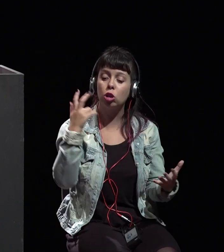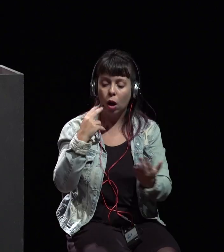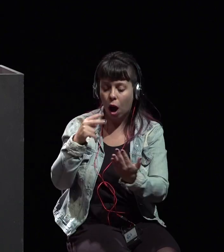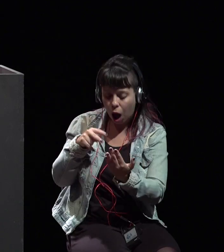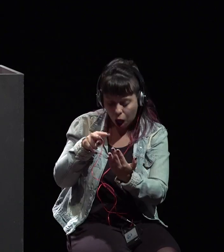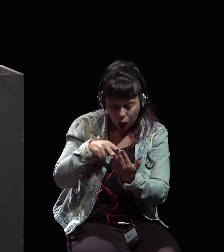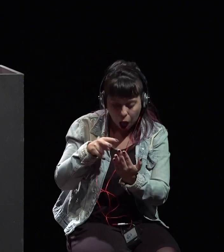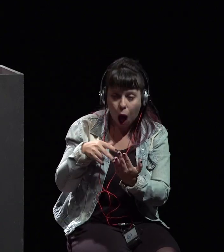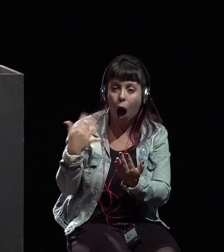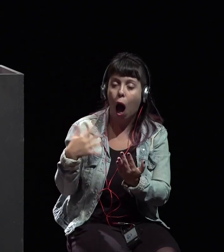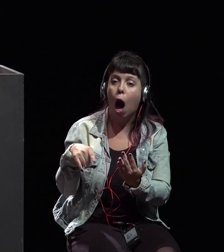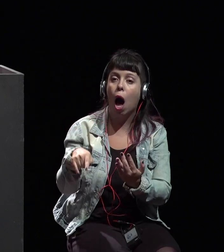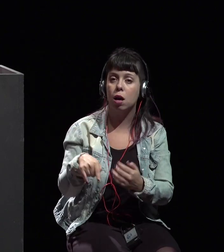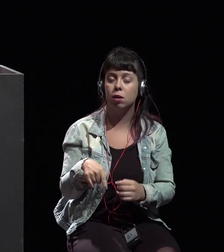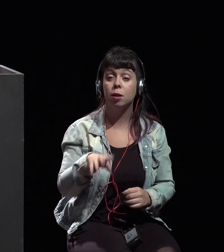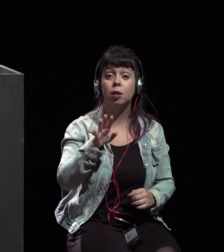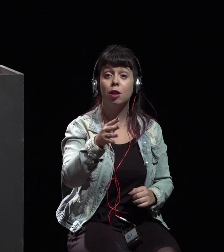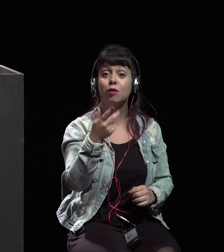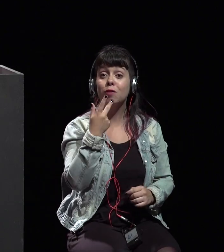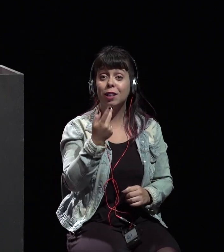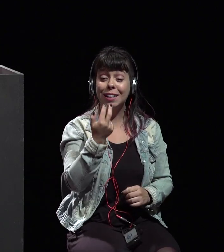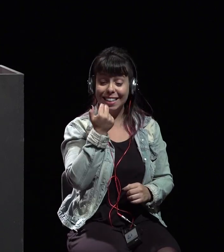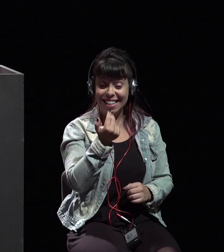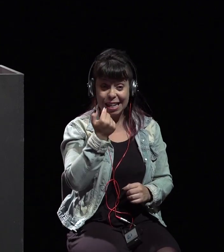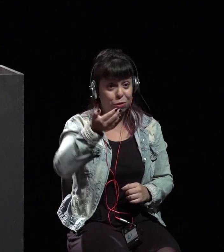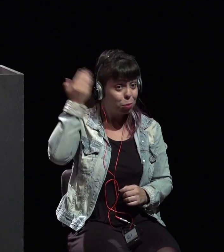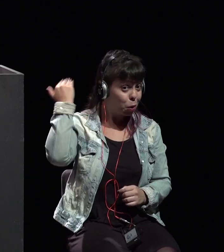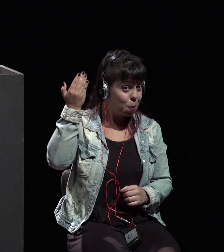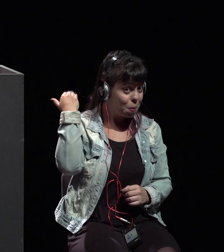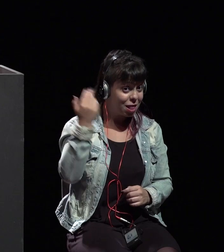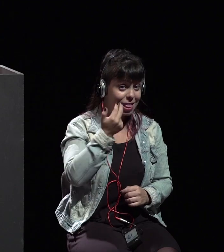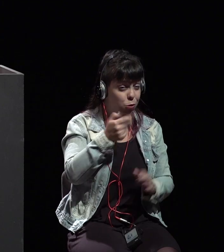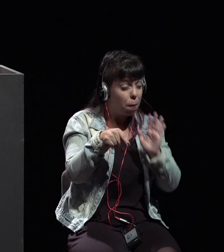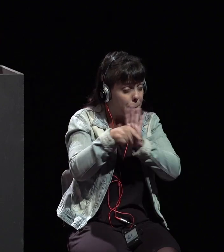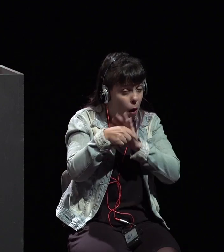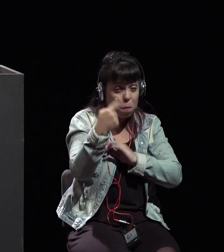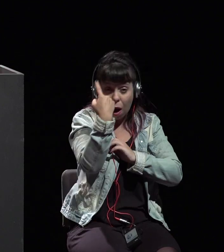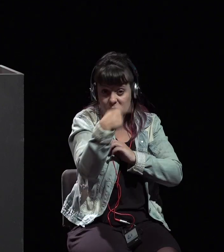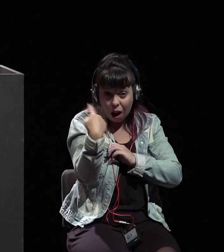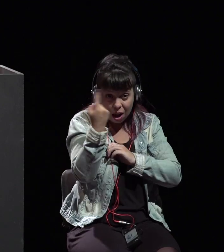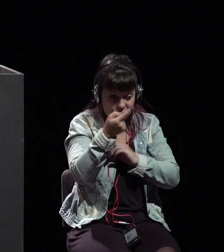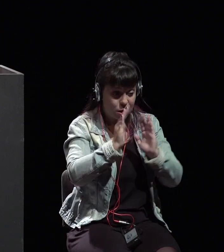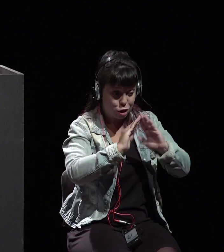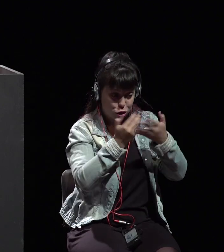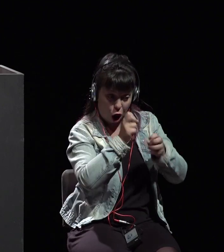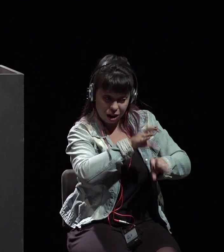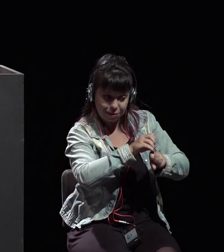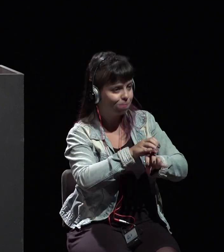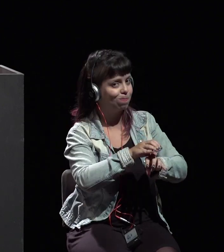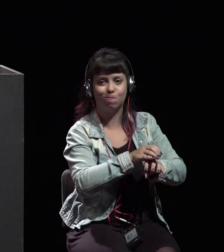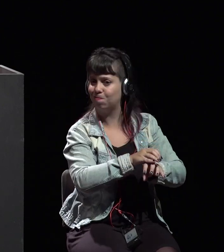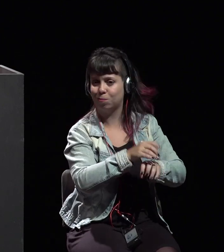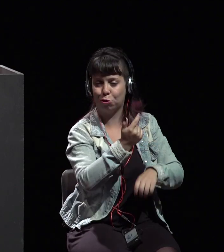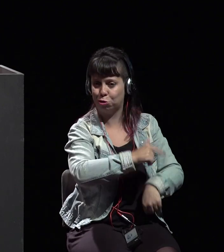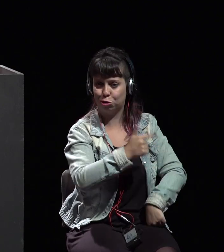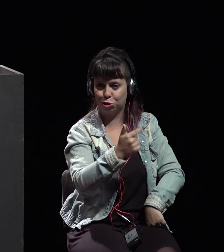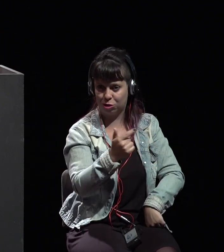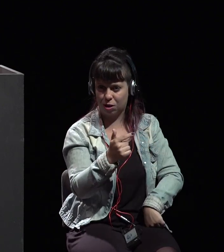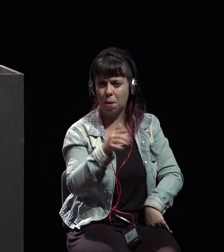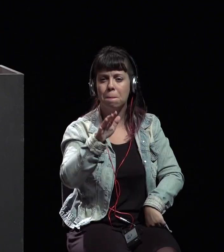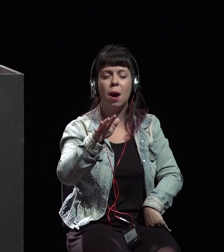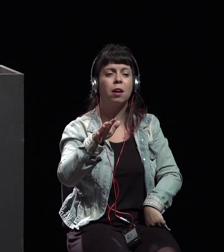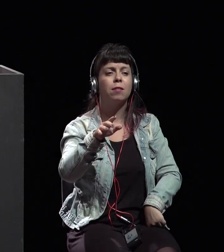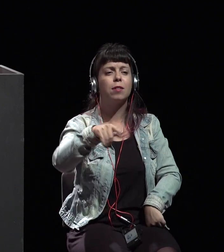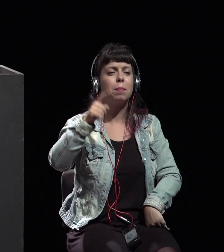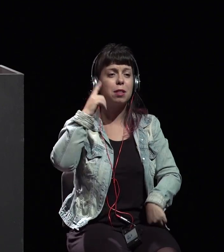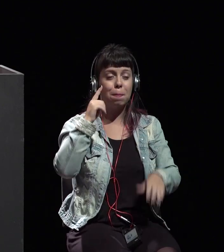schools. I wouldn't want to leave you thinking, however, that this research was purely some radical experience of reading an archive against the